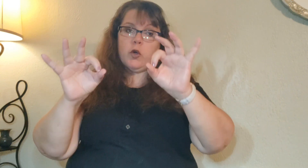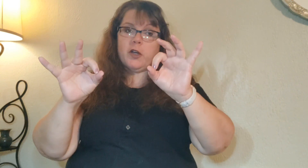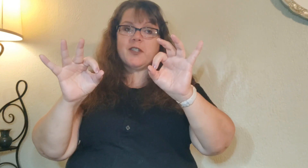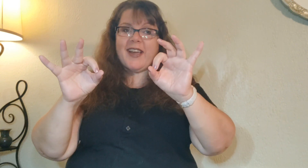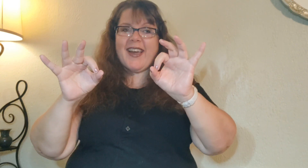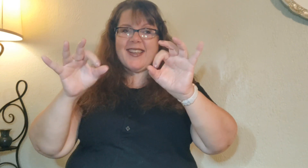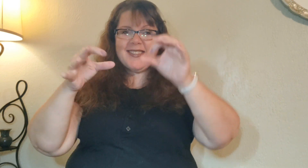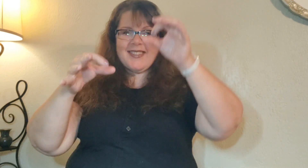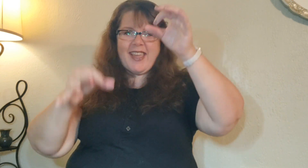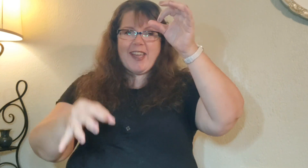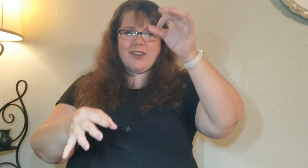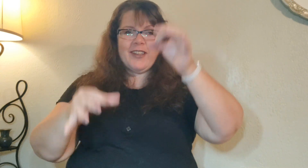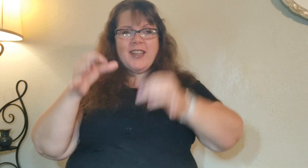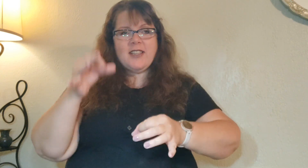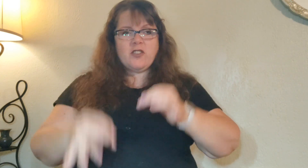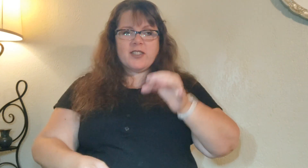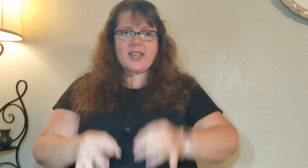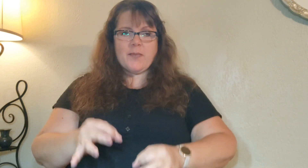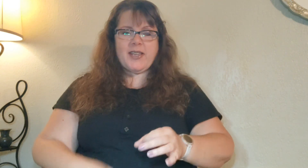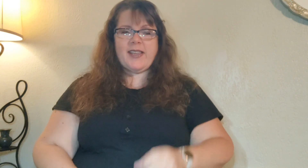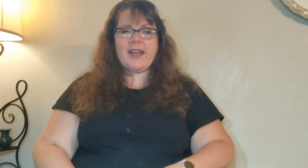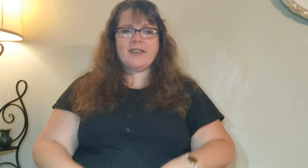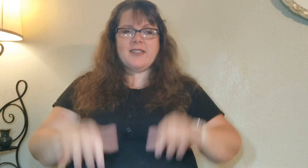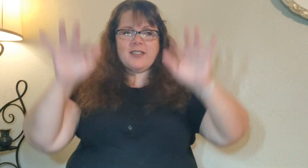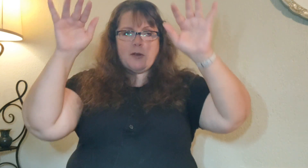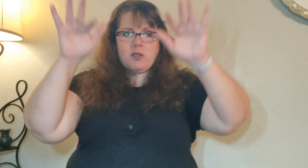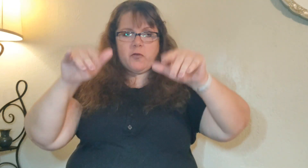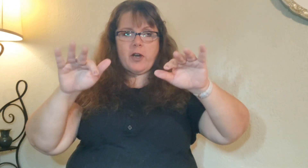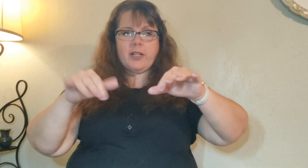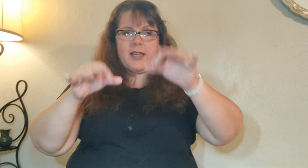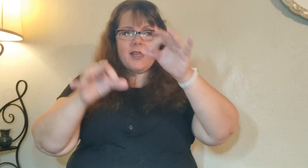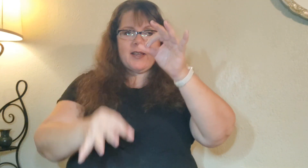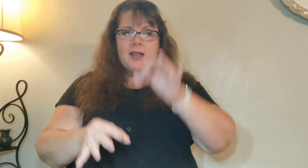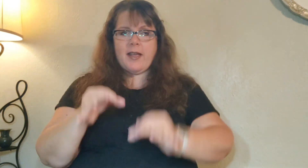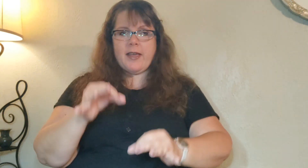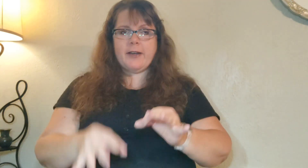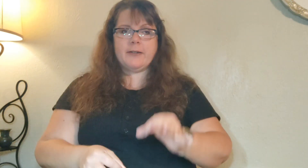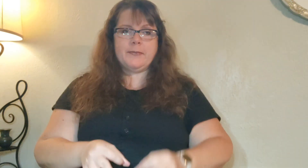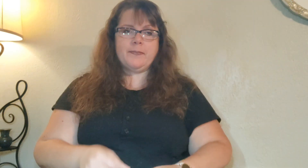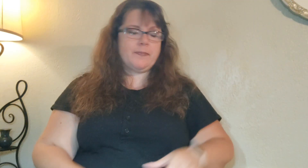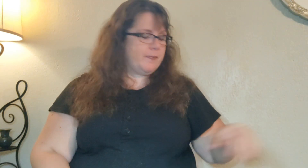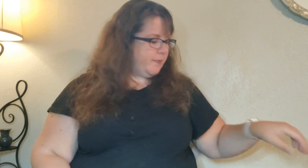quarter size hail just coming down. So it's falling hail.